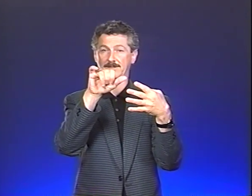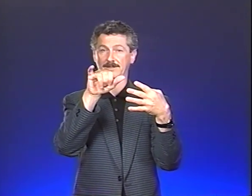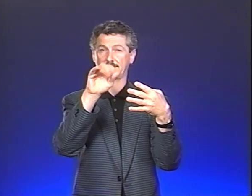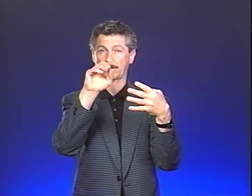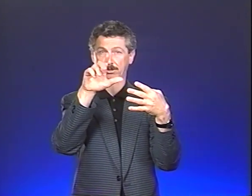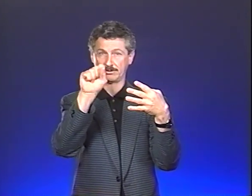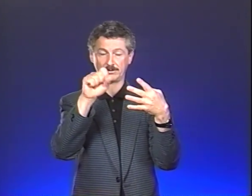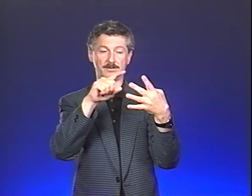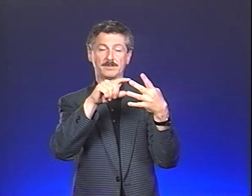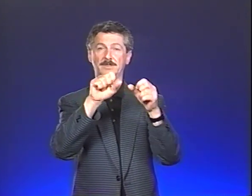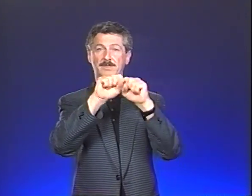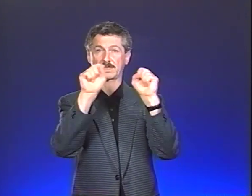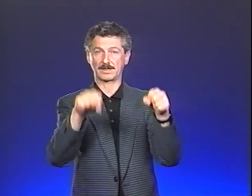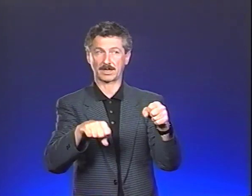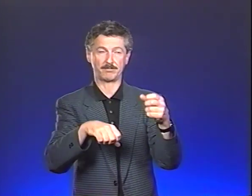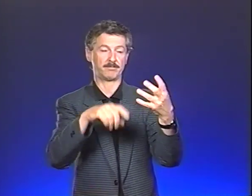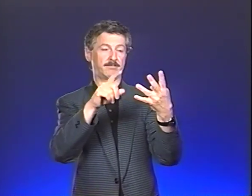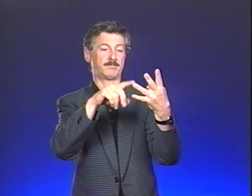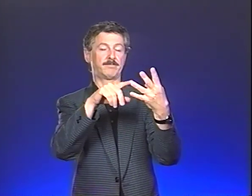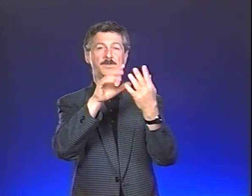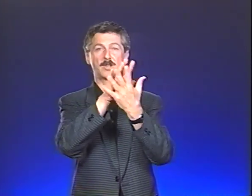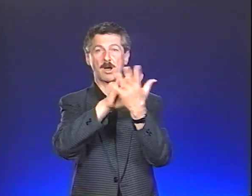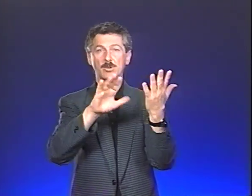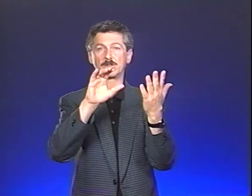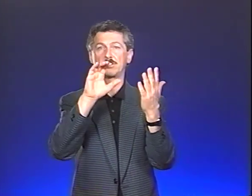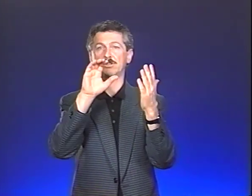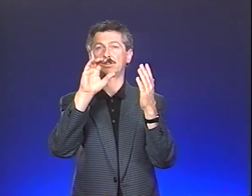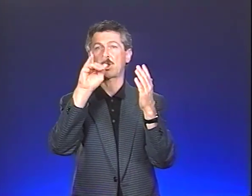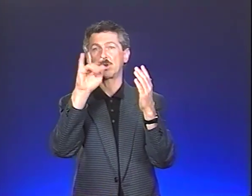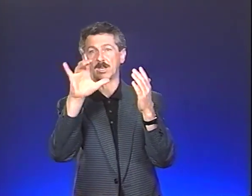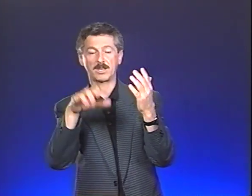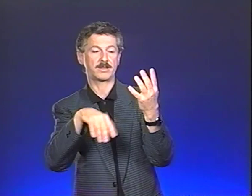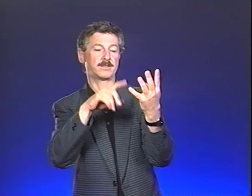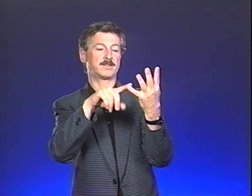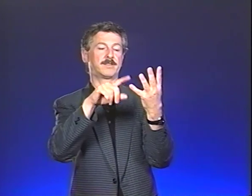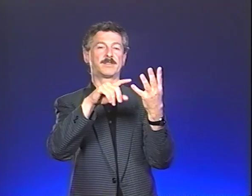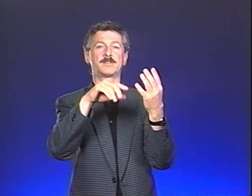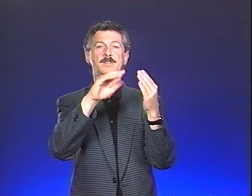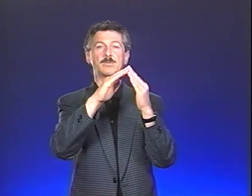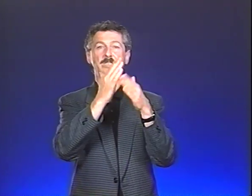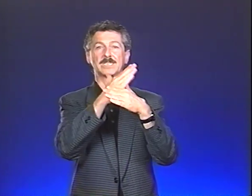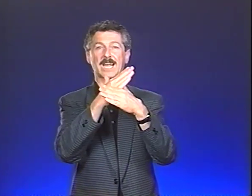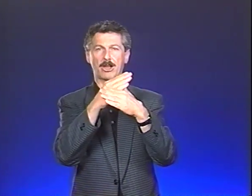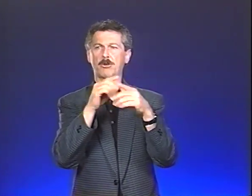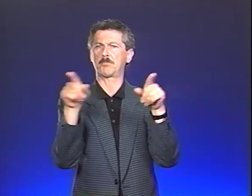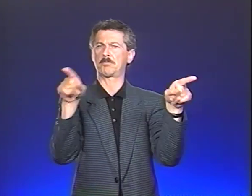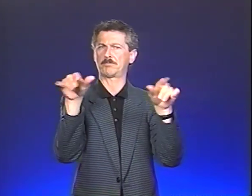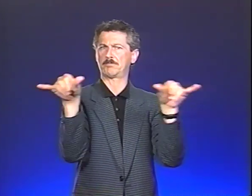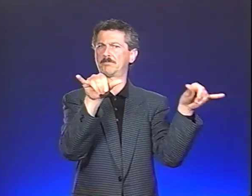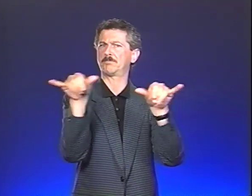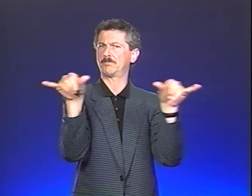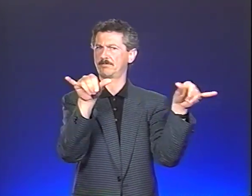shared characteristics between languages and other communication systems: the use of symbols, the manipulation of the